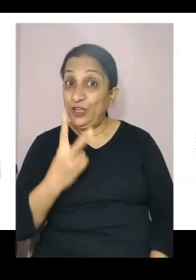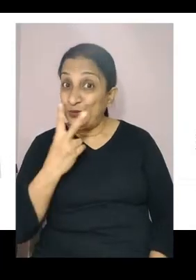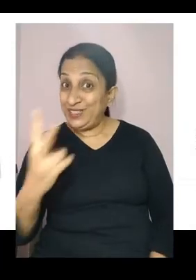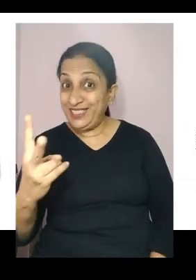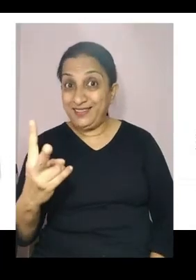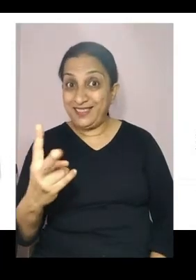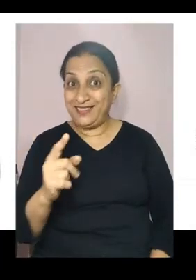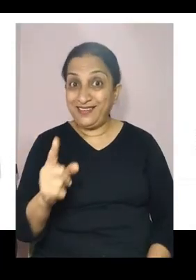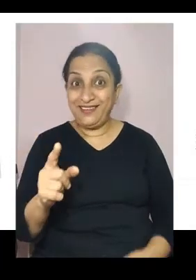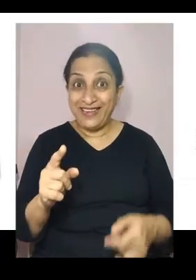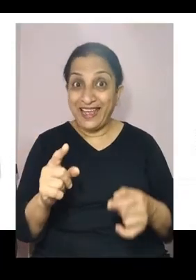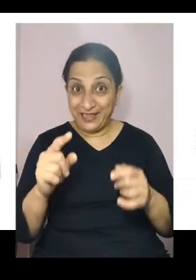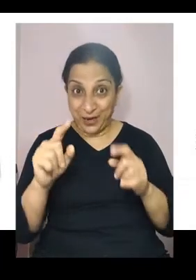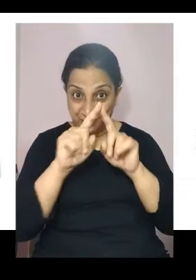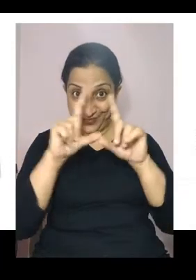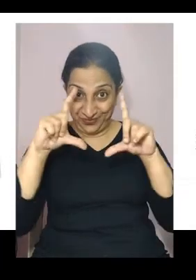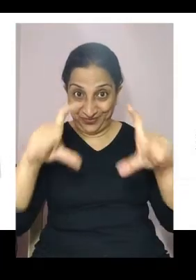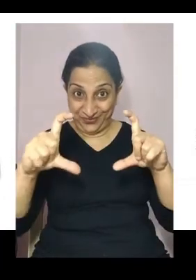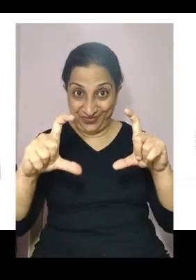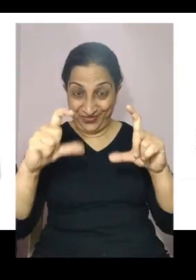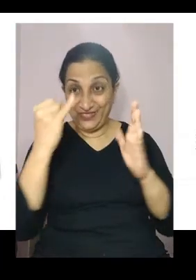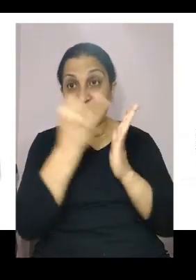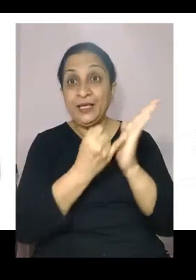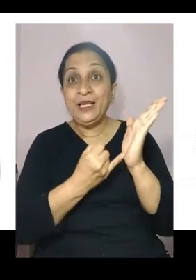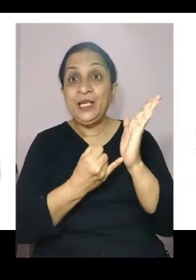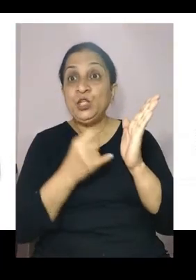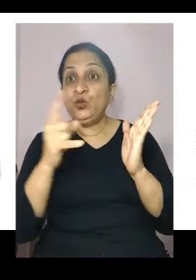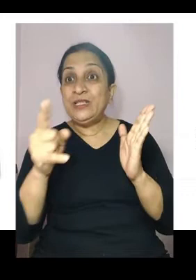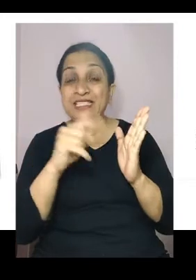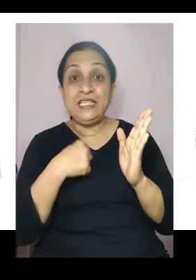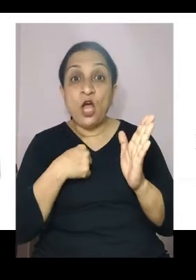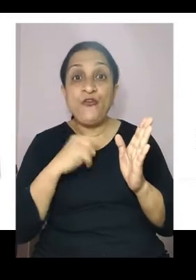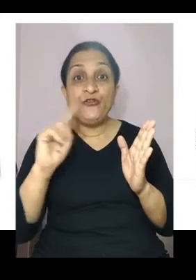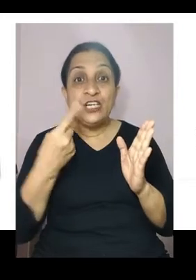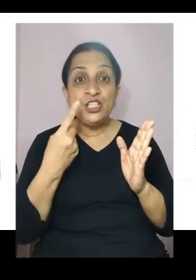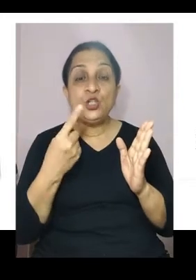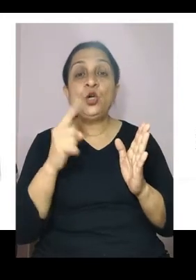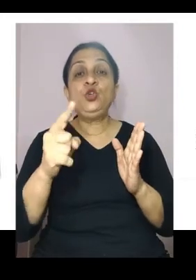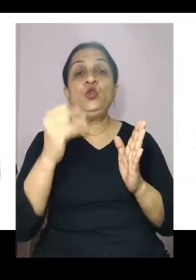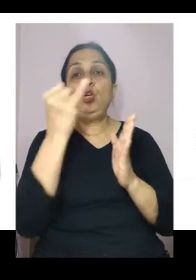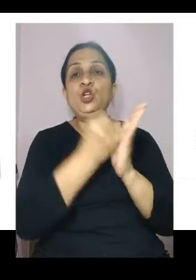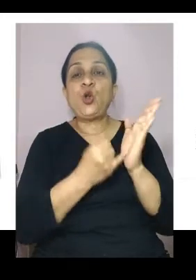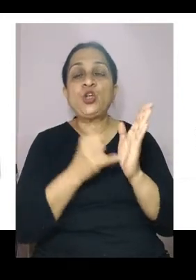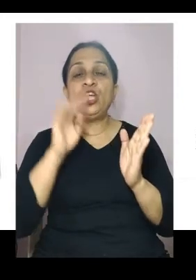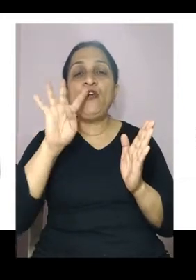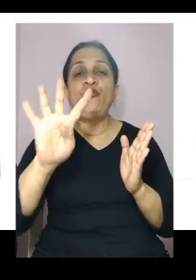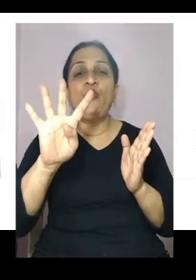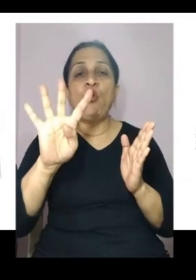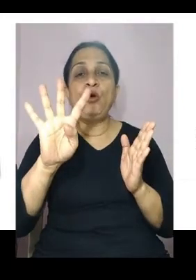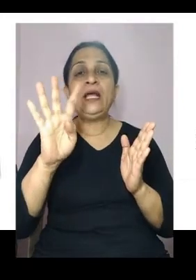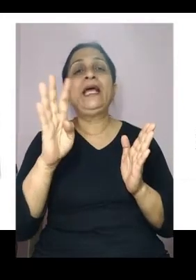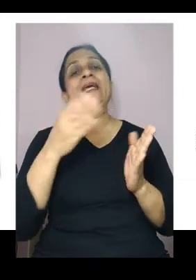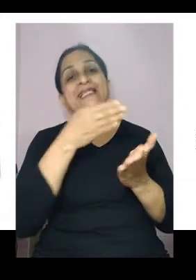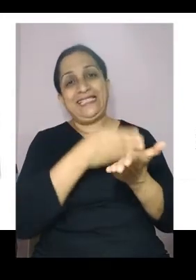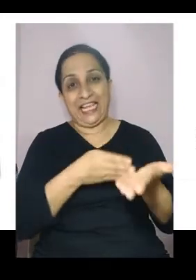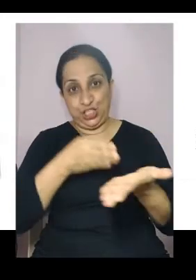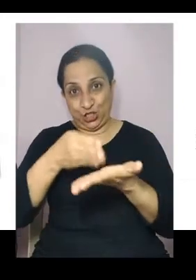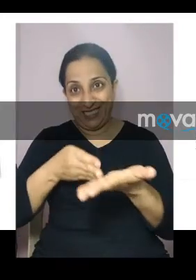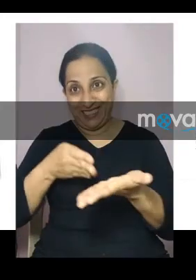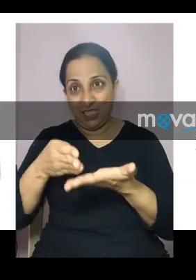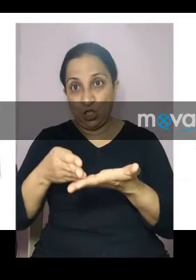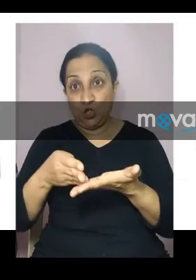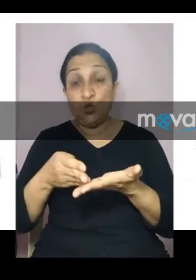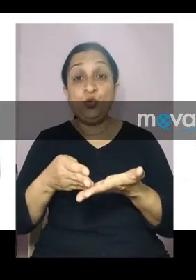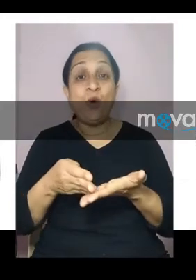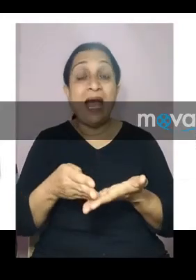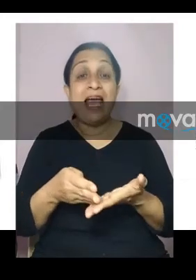Now when you see this diagram, you will see now first you will draw the 4